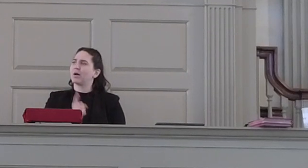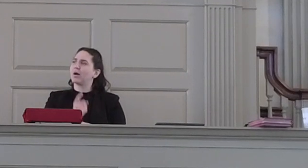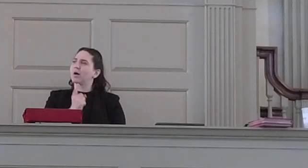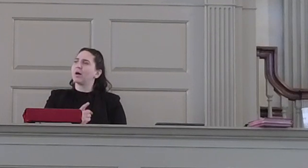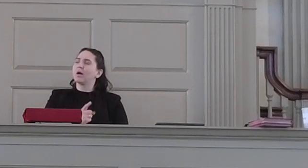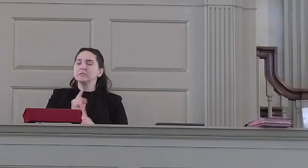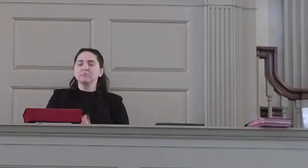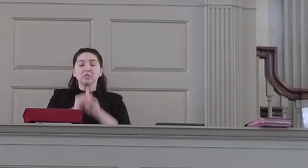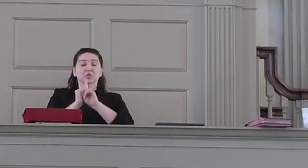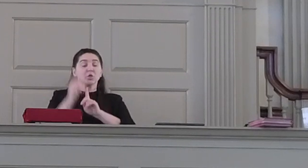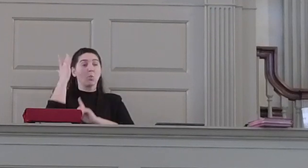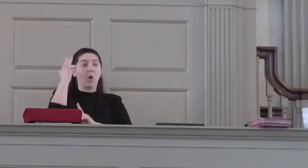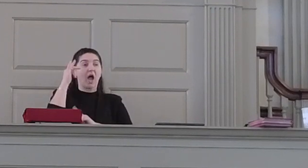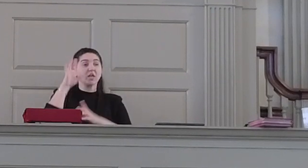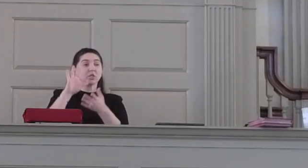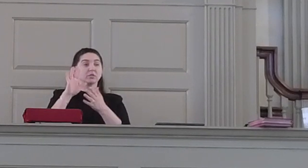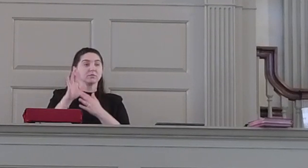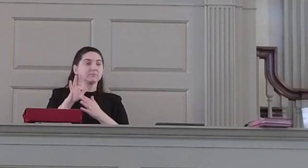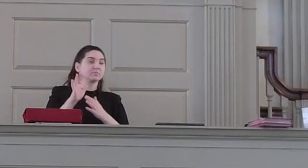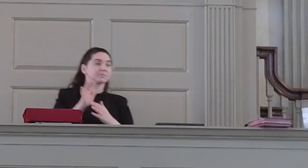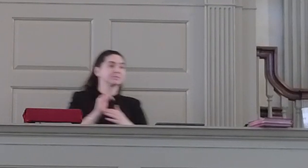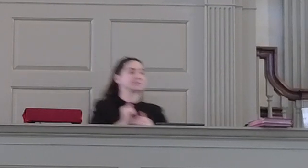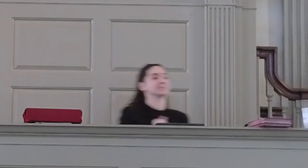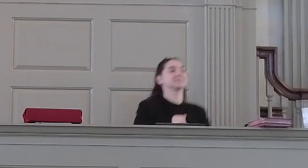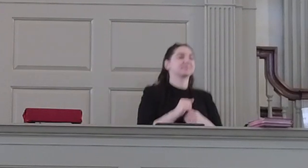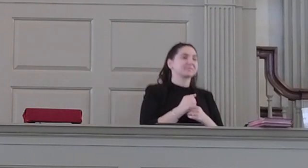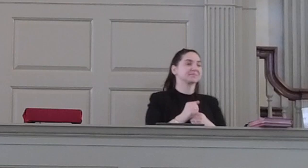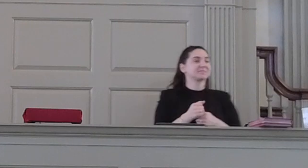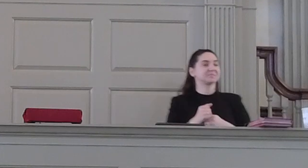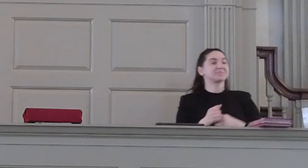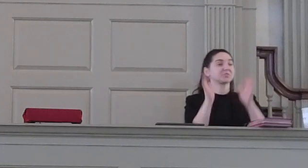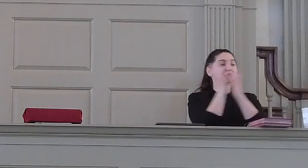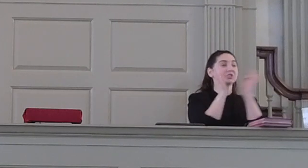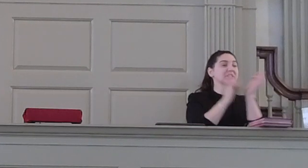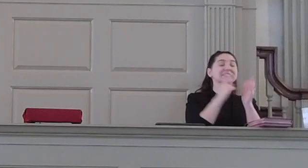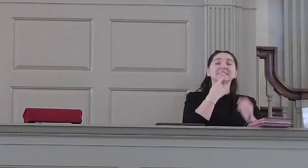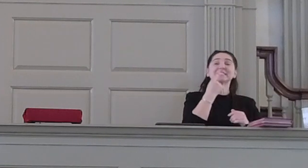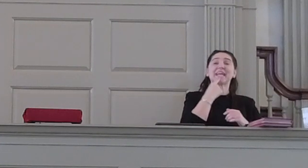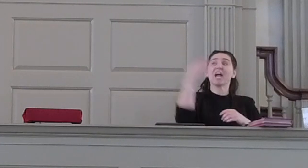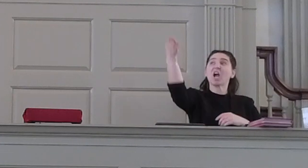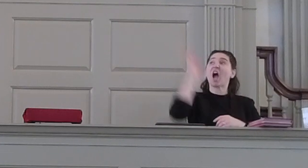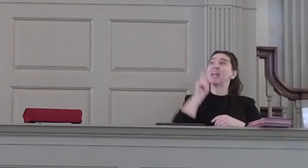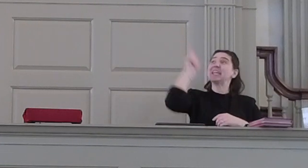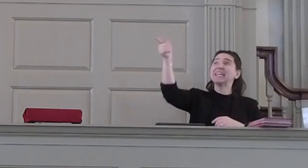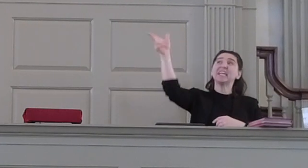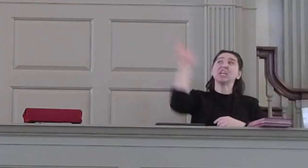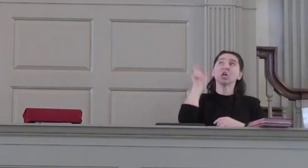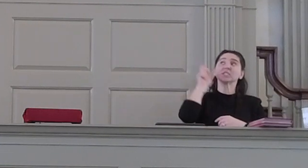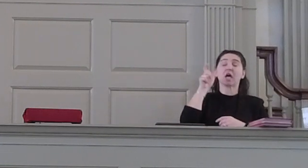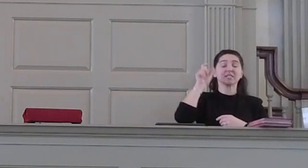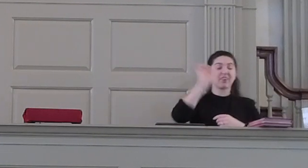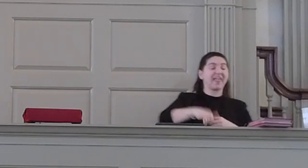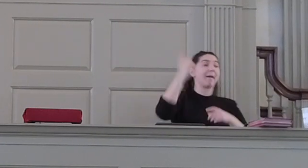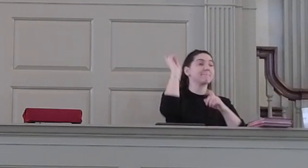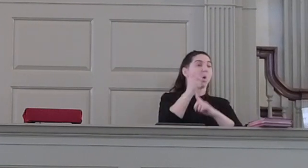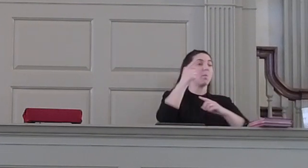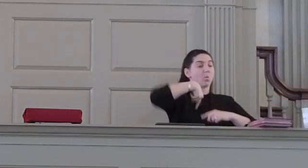Especially since Jesus also told us that day that God hears us when we pray. Hears us.